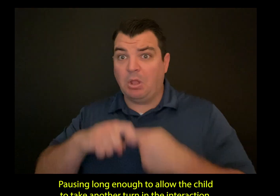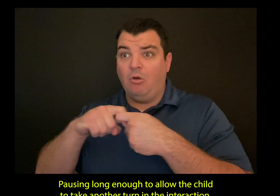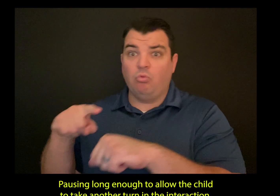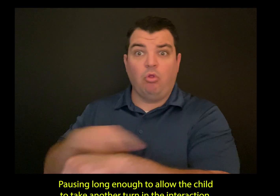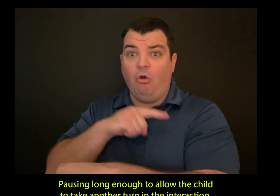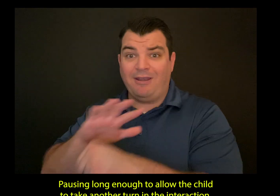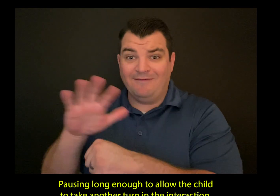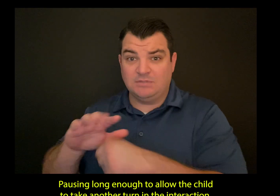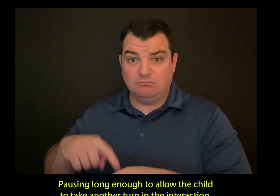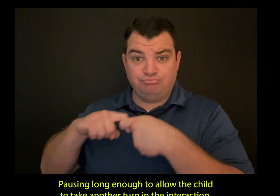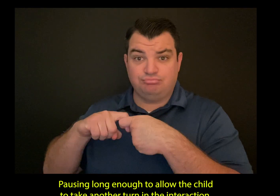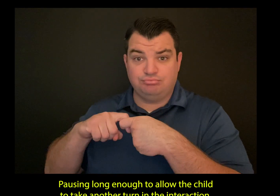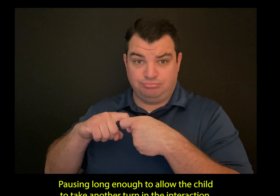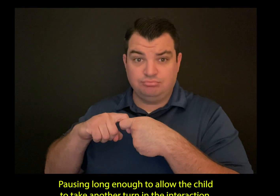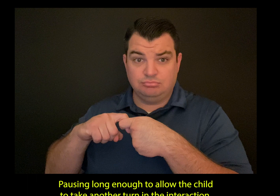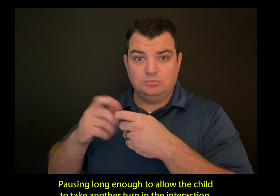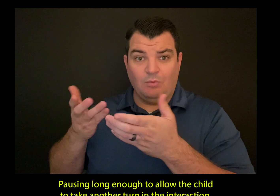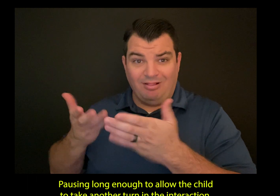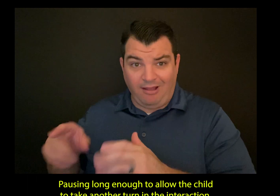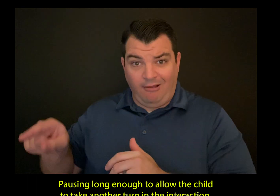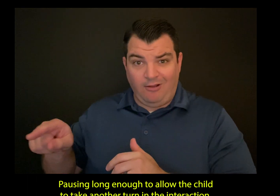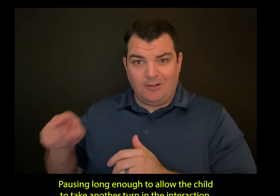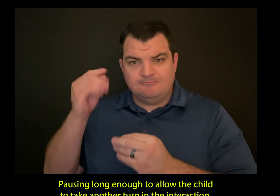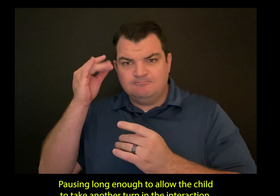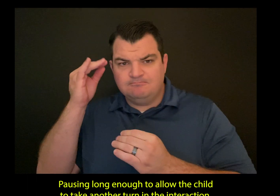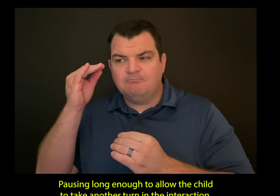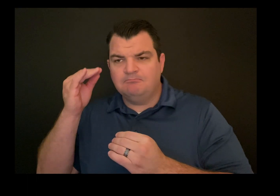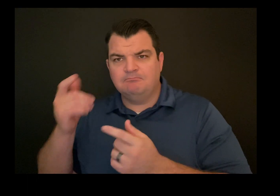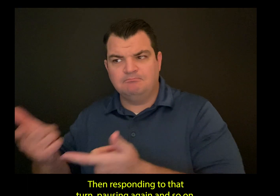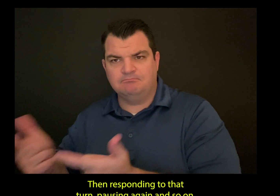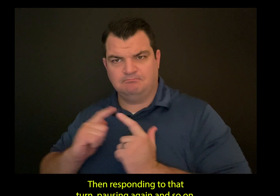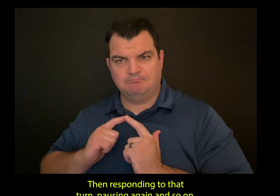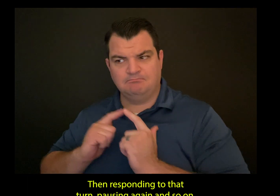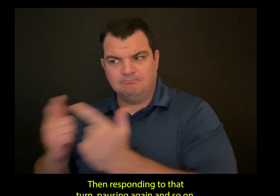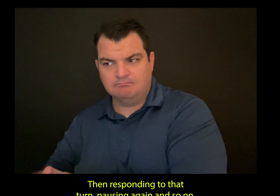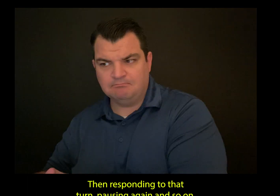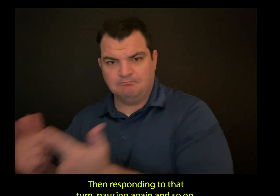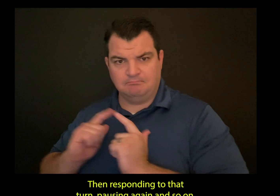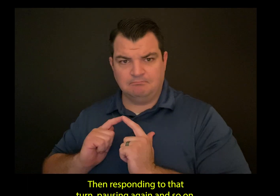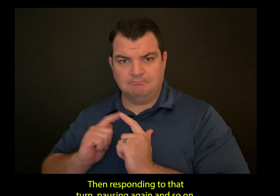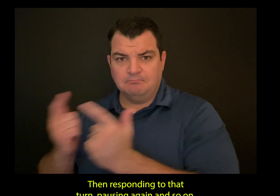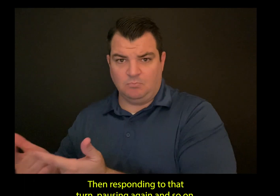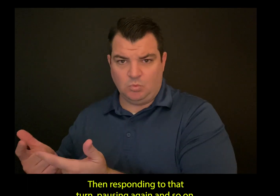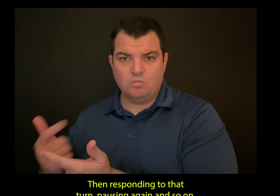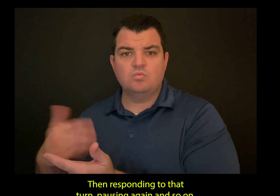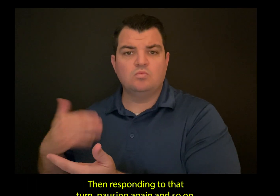Pausing long enough to allow the child to take another turn in the interaction, then responding to that turn, pausing again,